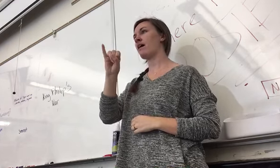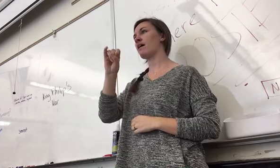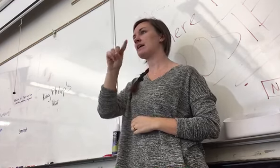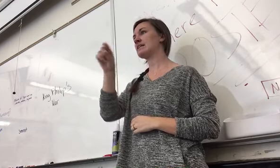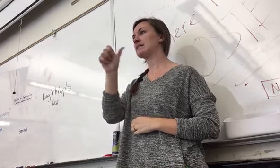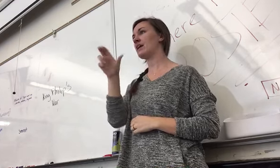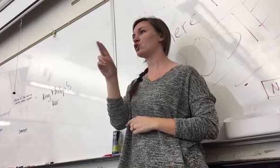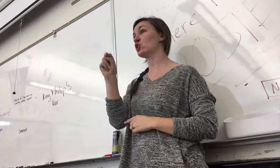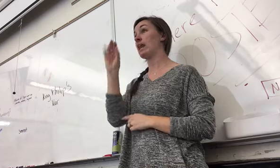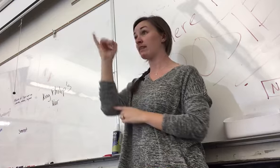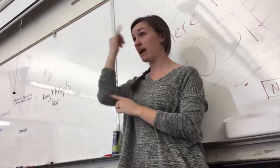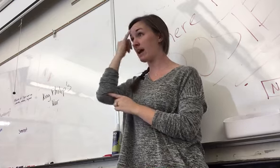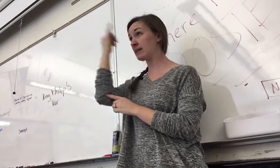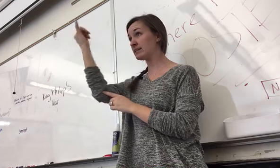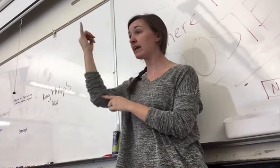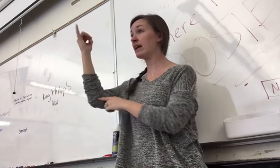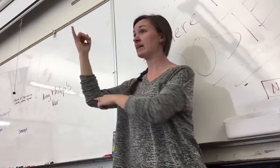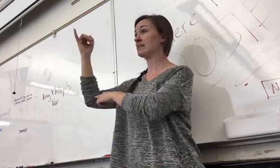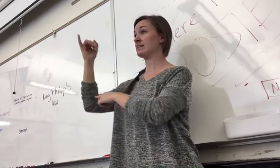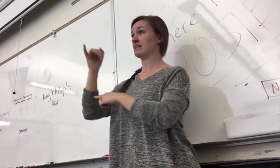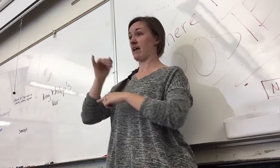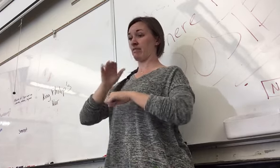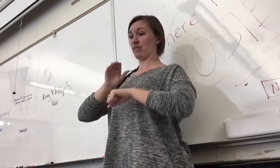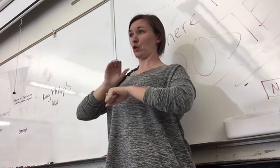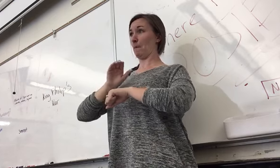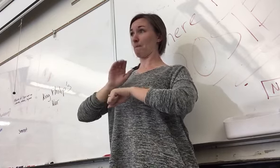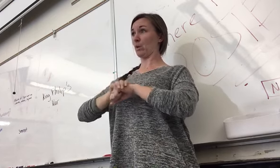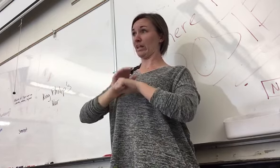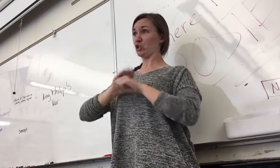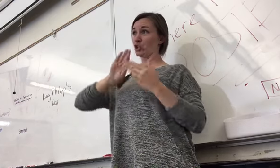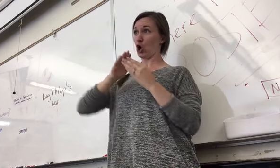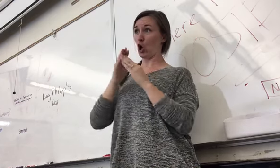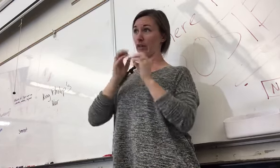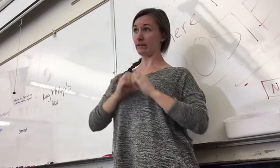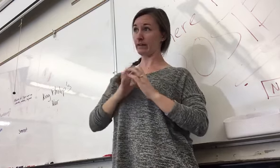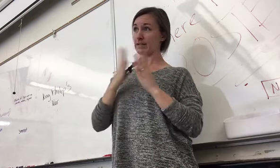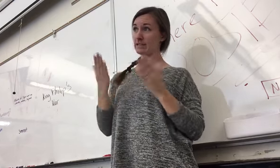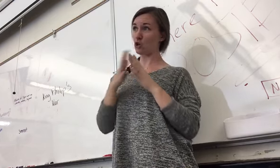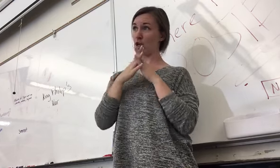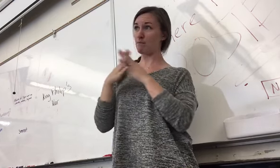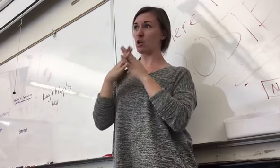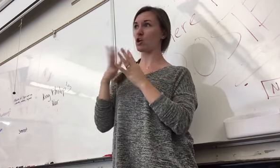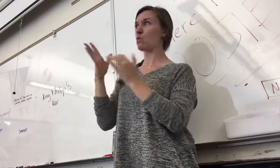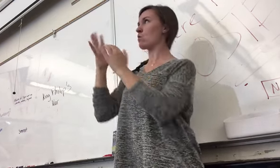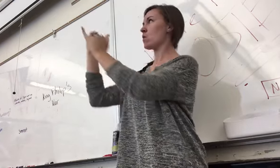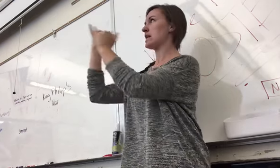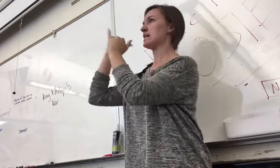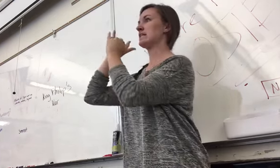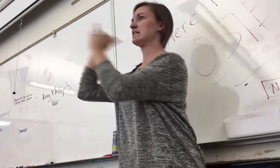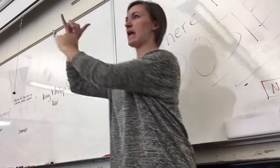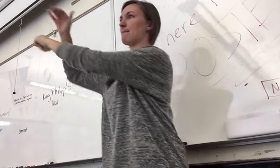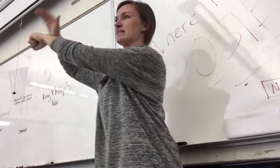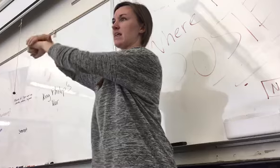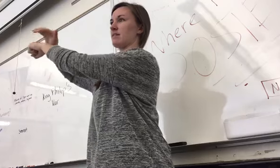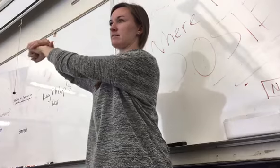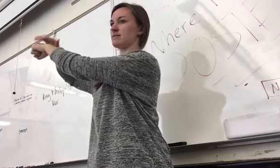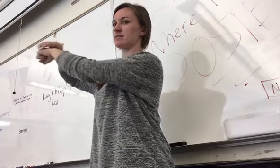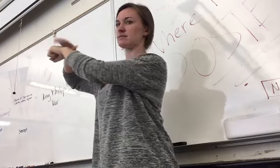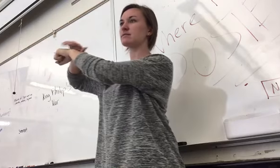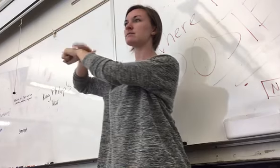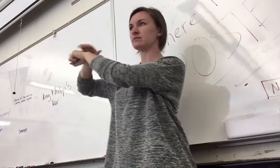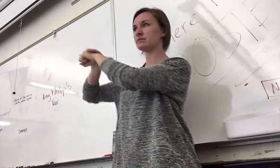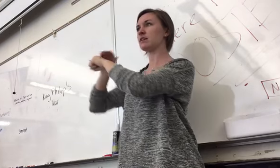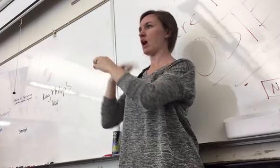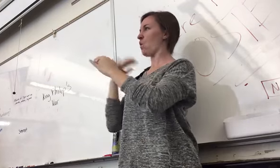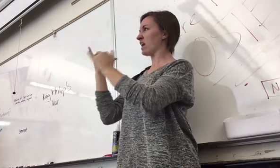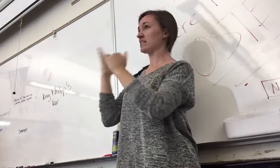British colonies want to be just like England. So in the Americas, you want to act just like they do in Britain. You're going to dress the